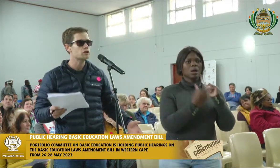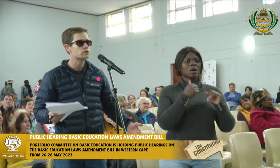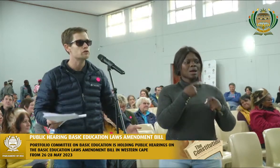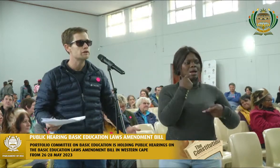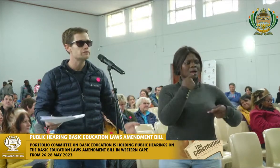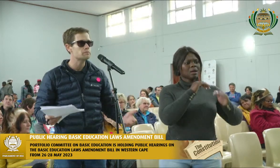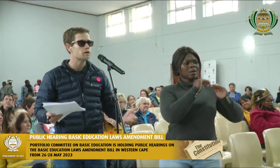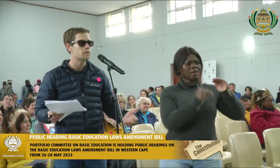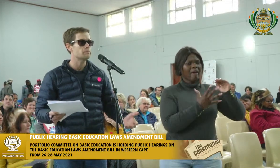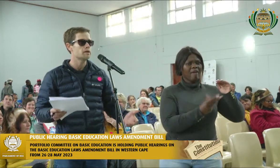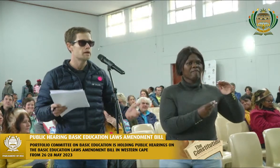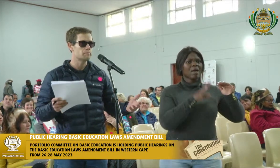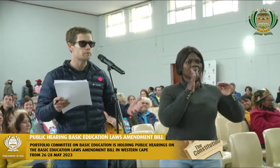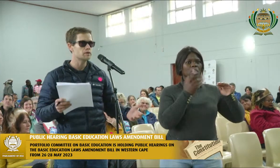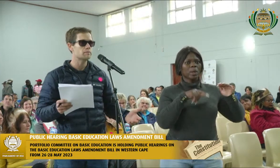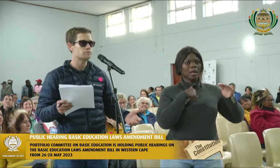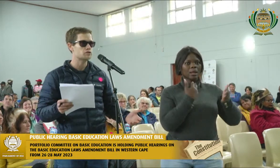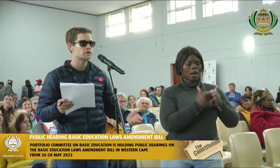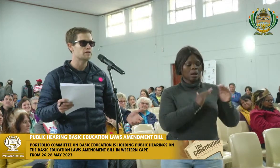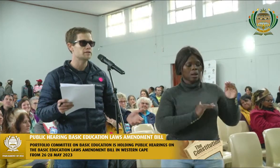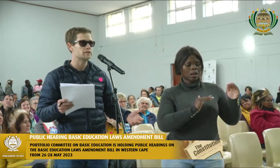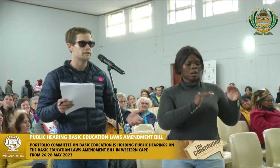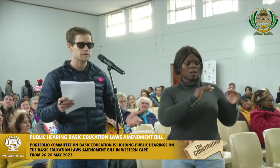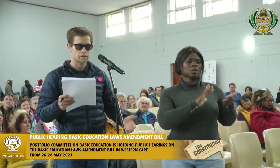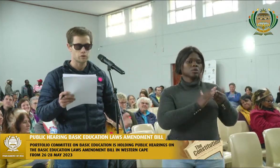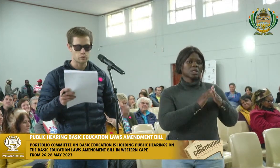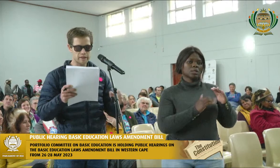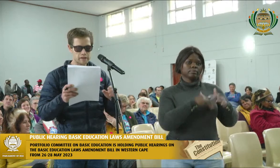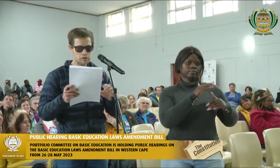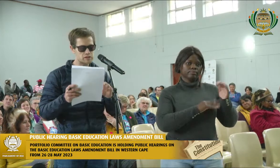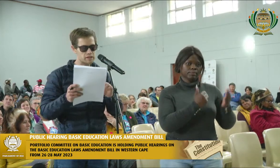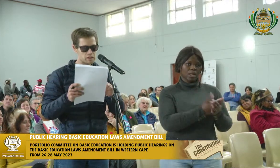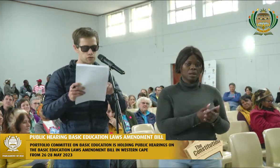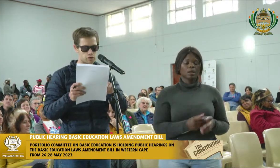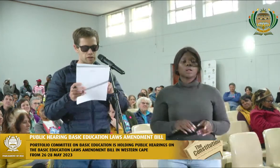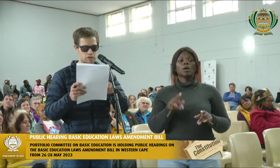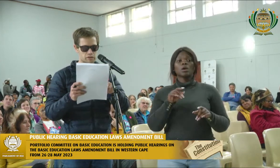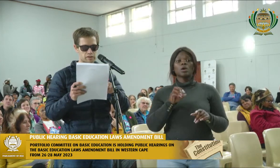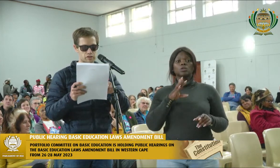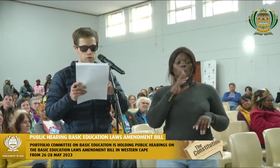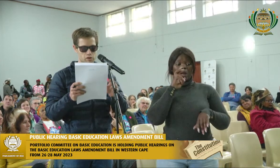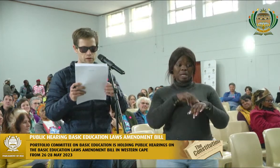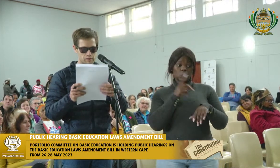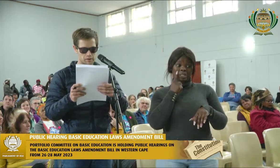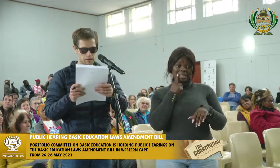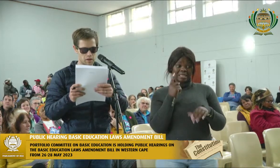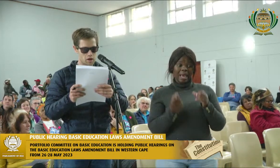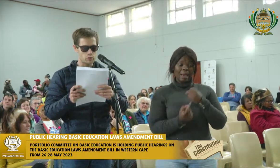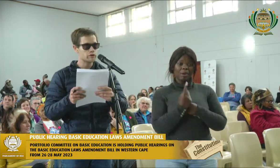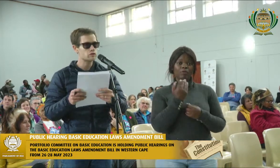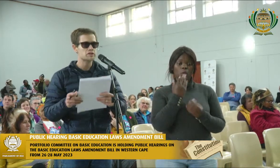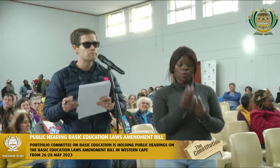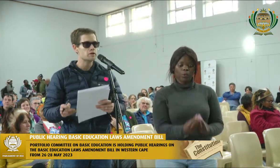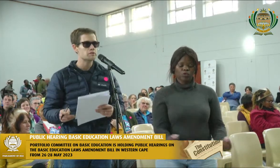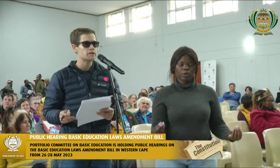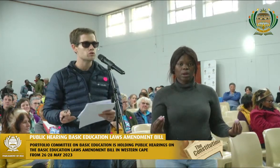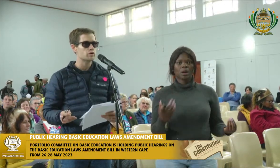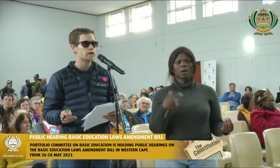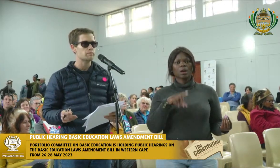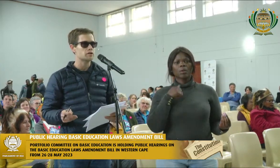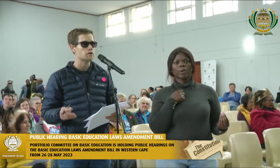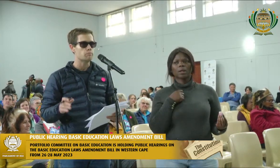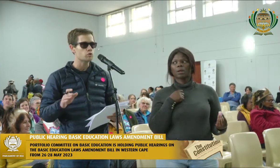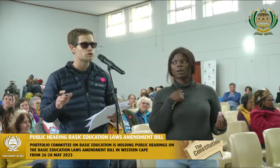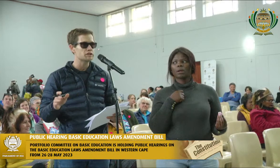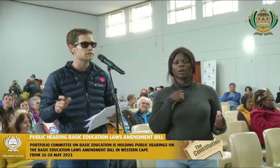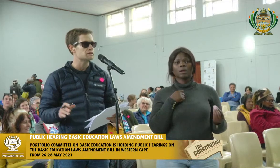we can start to lift them up and build up society. We need to see this for our children as well. We are not supposed to be